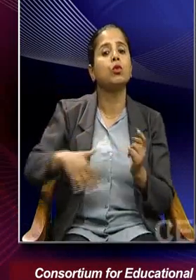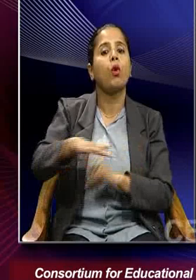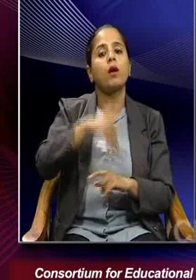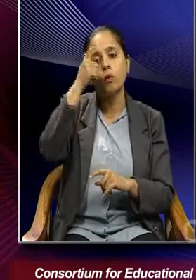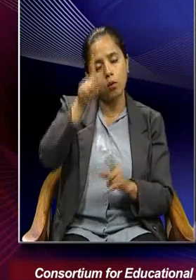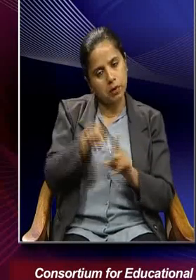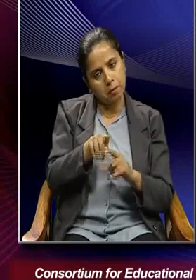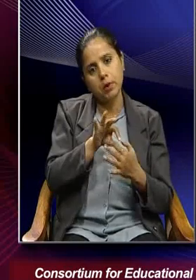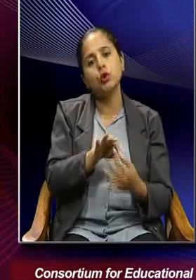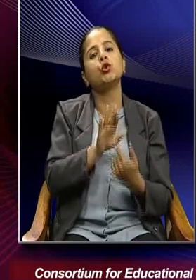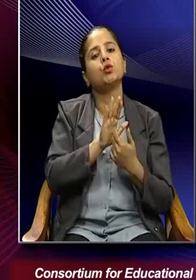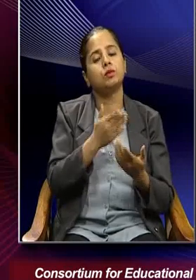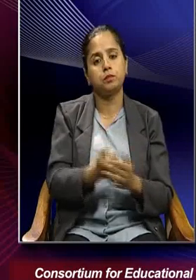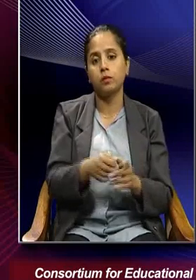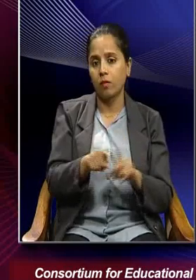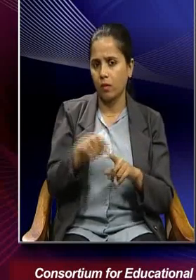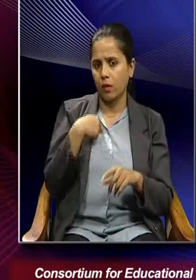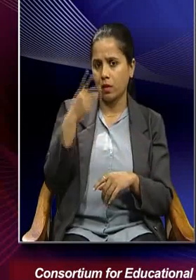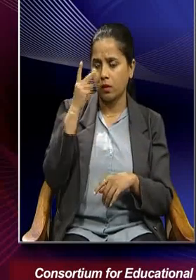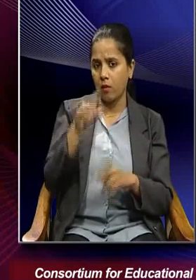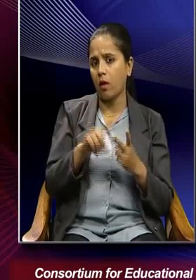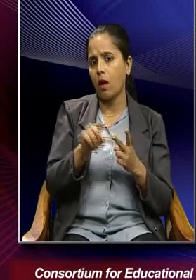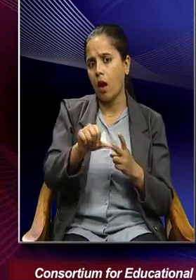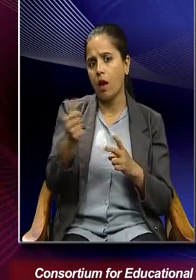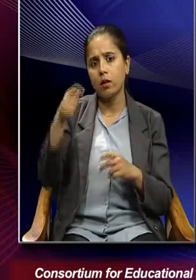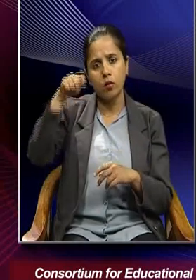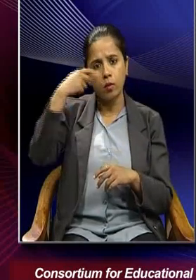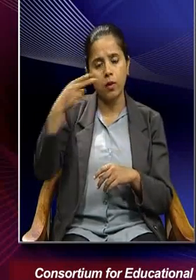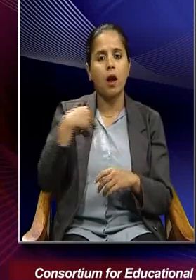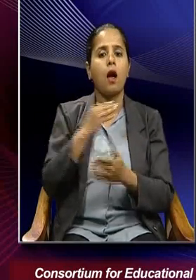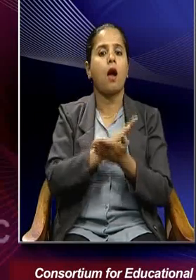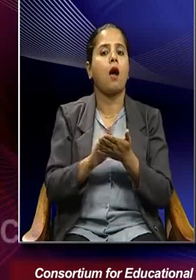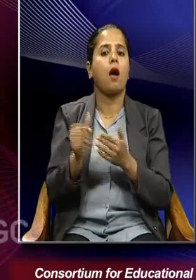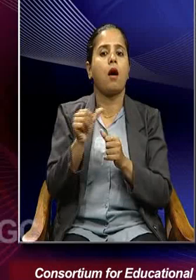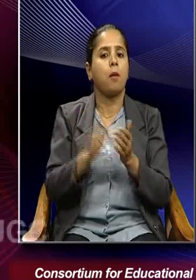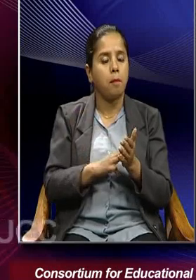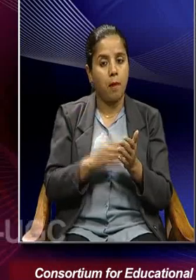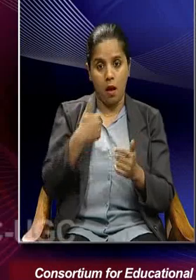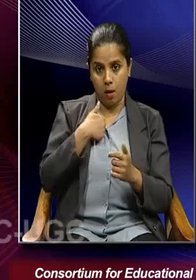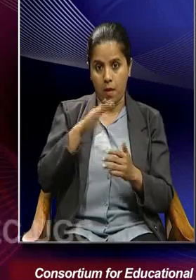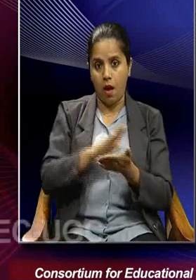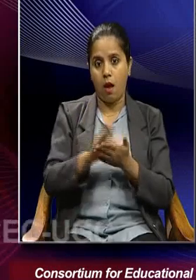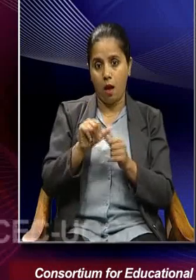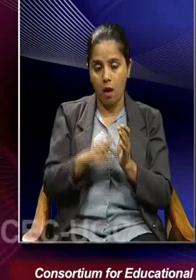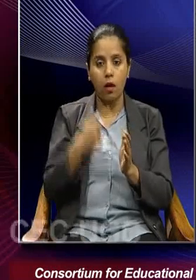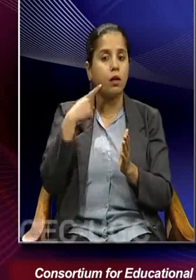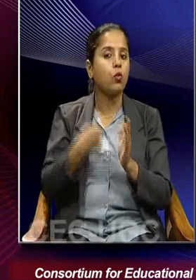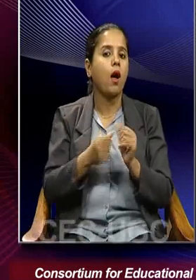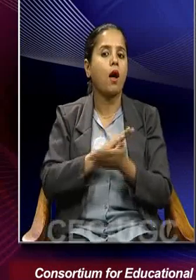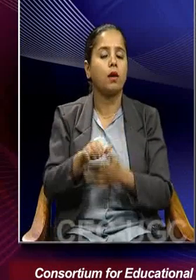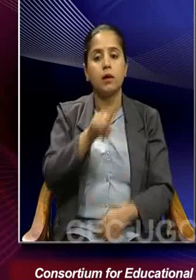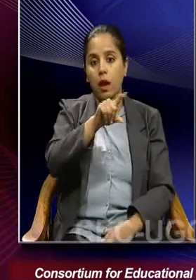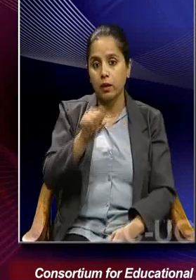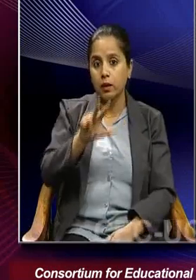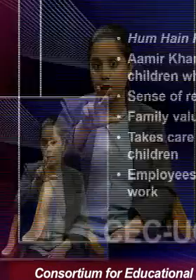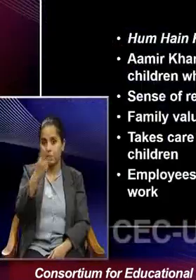society. Then we also see that there was another film called Hame Rahi Pyar Ke, which was made in 1993, and how Amir